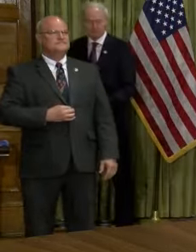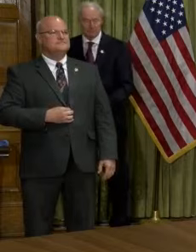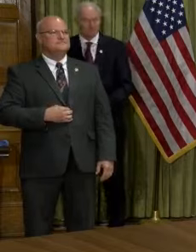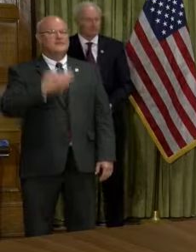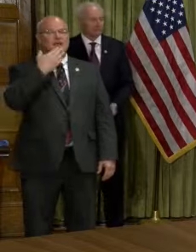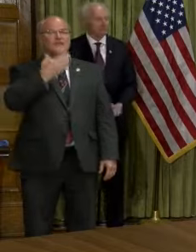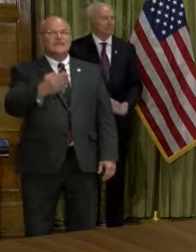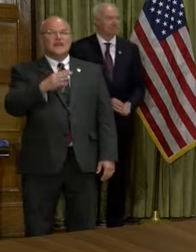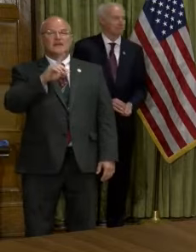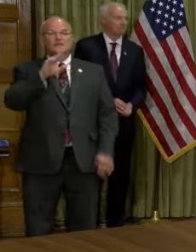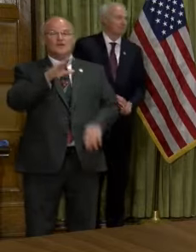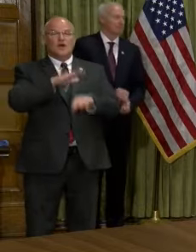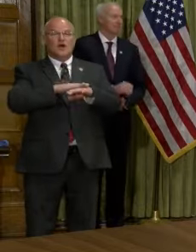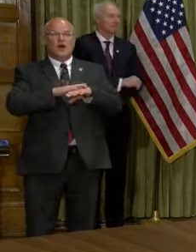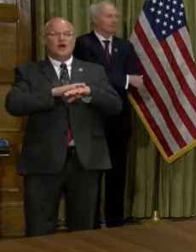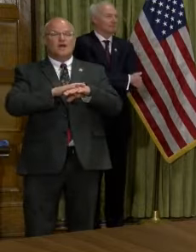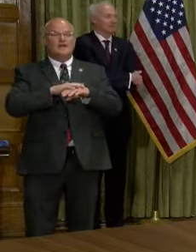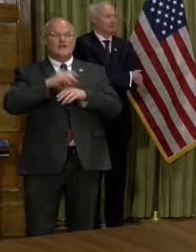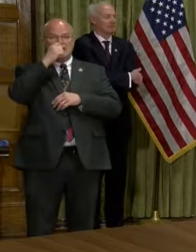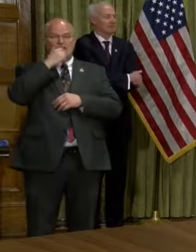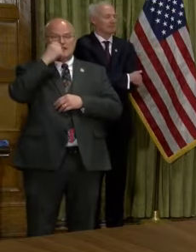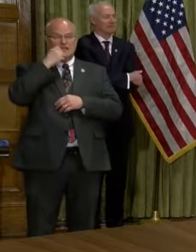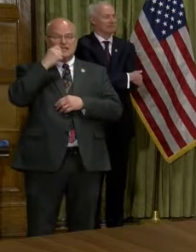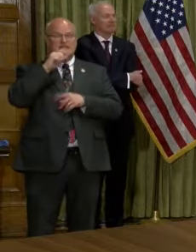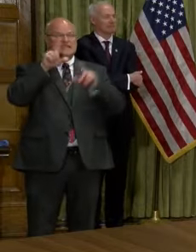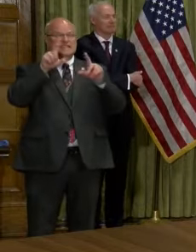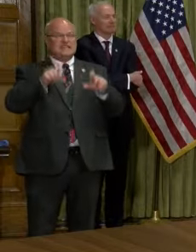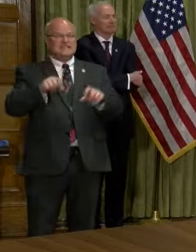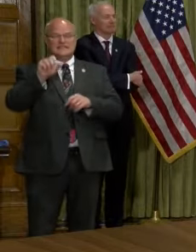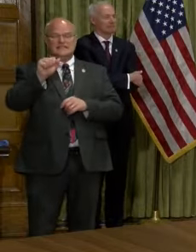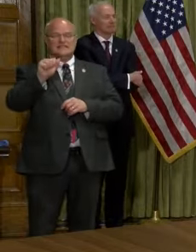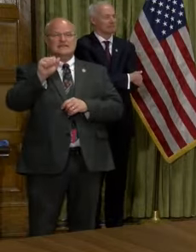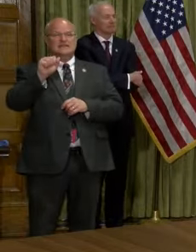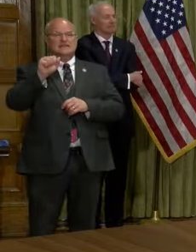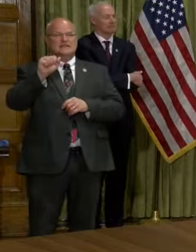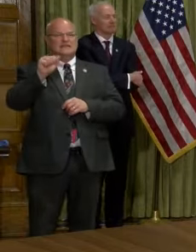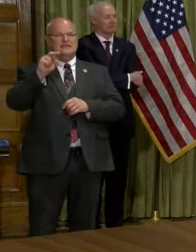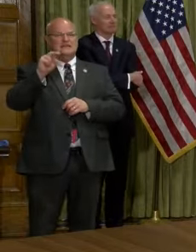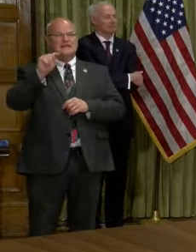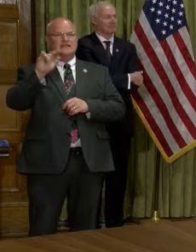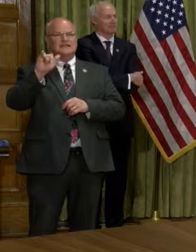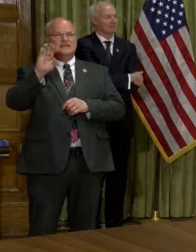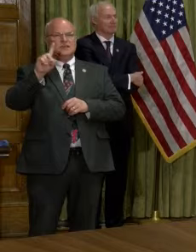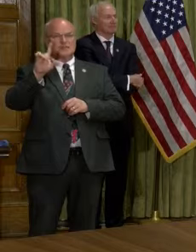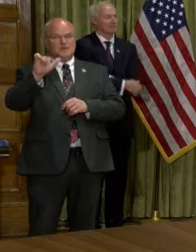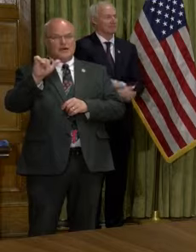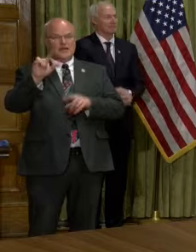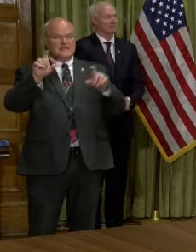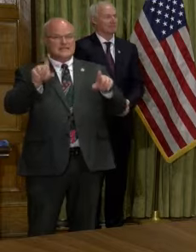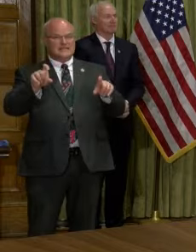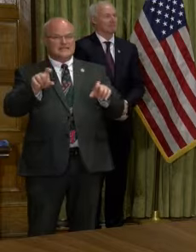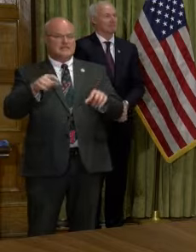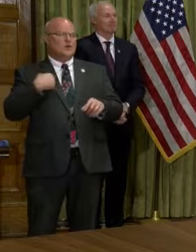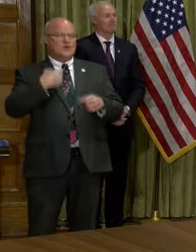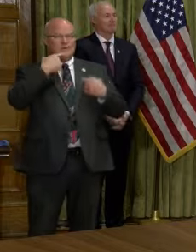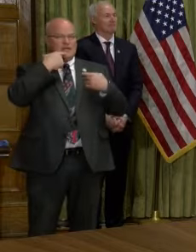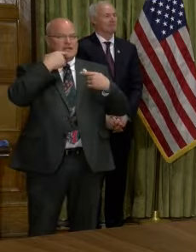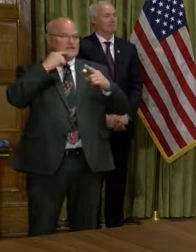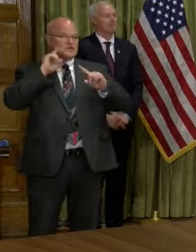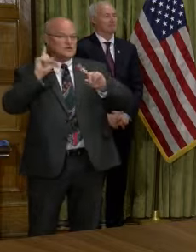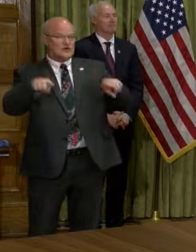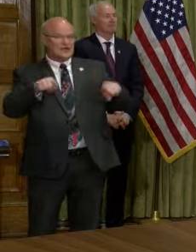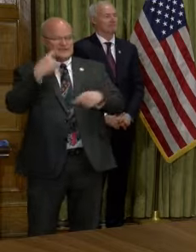Thank you. The question was on serologic testing or antibody testing. We put out a directive earlier that required